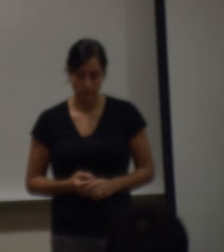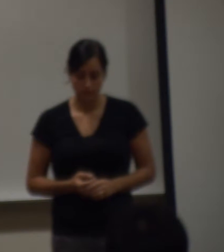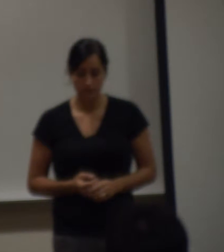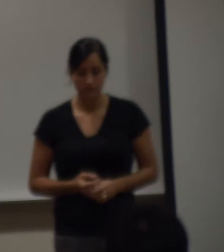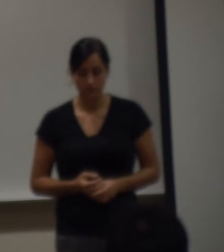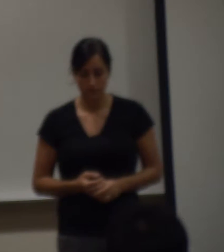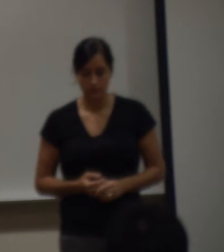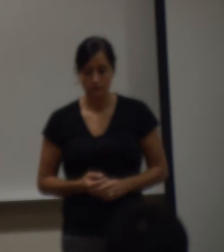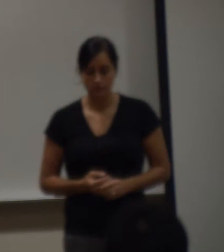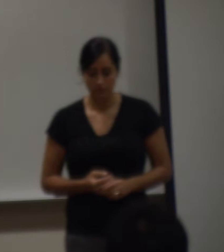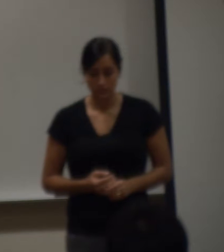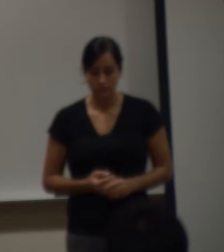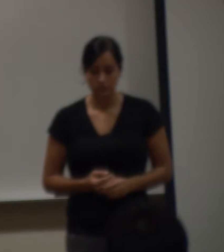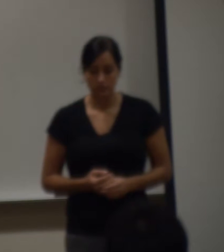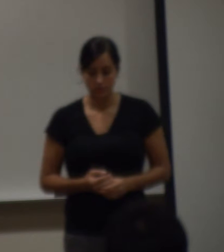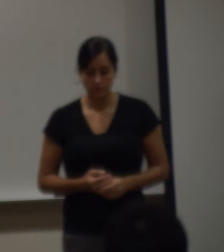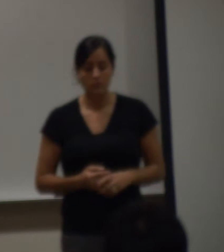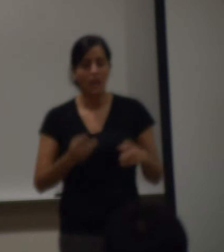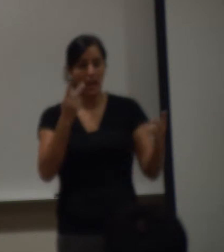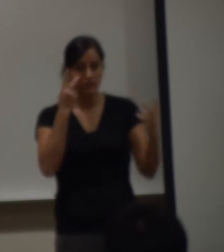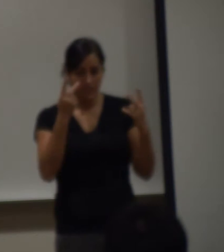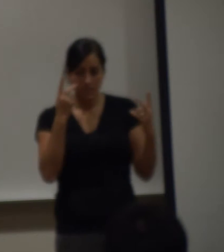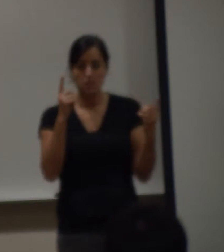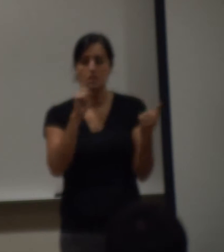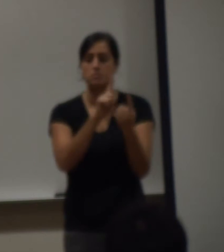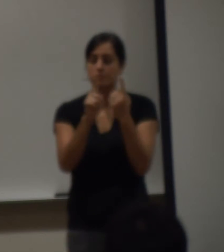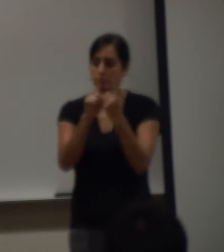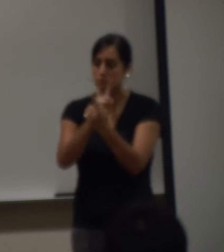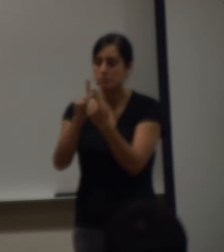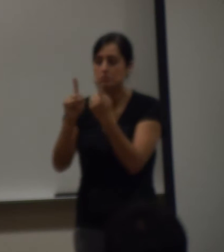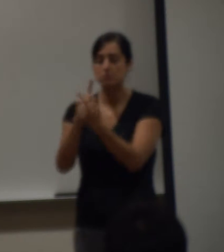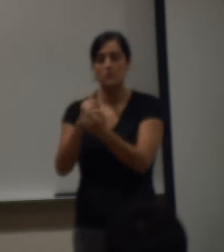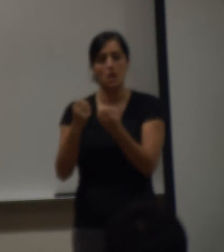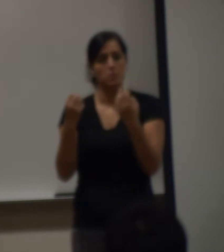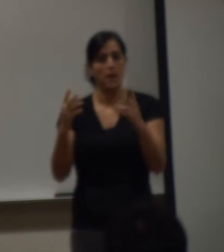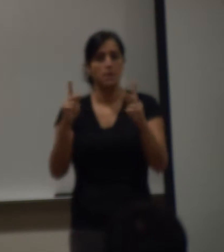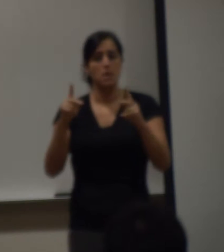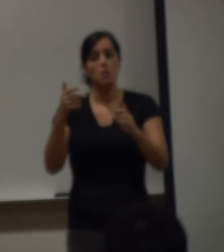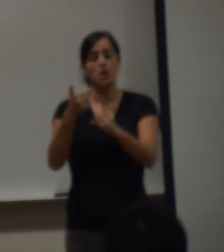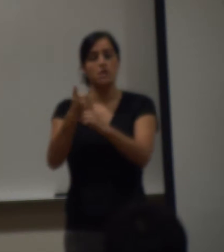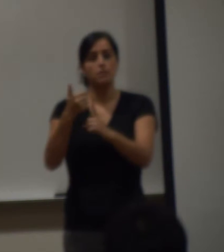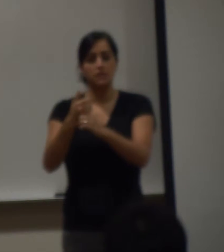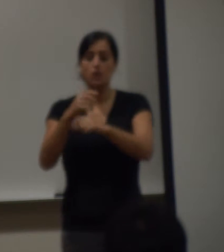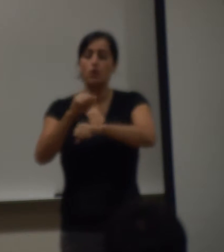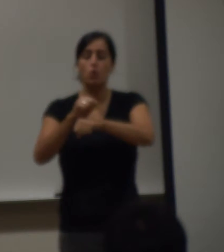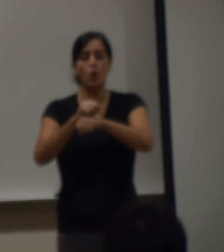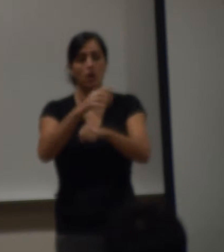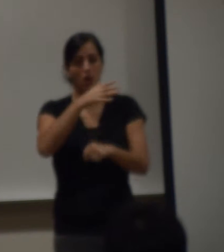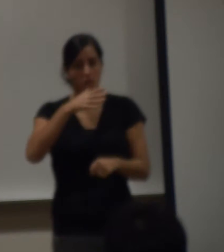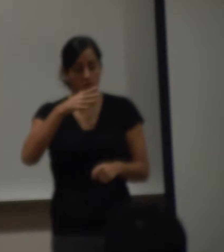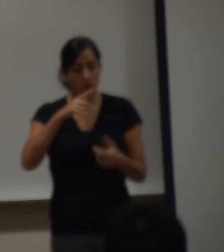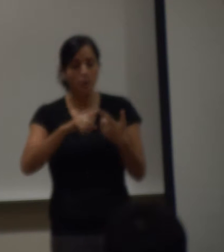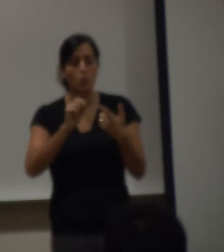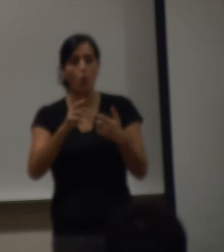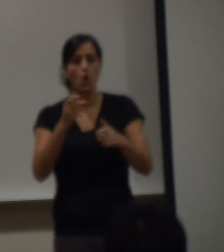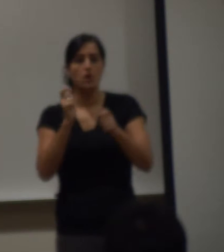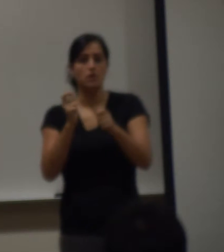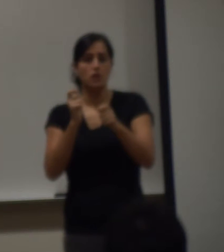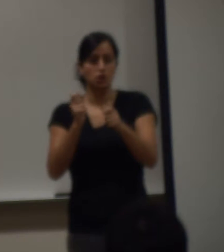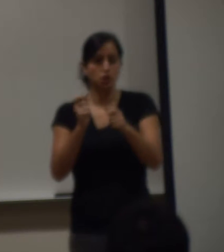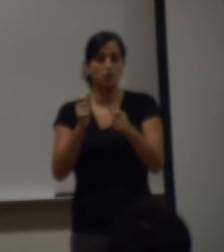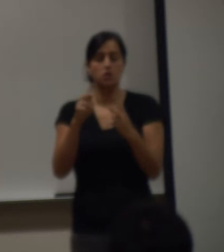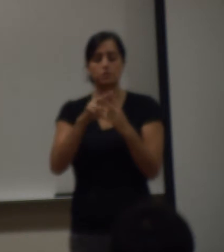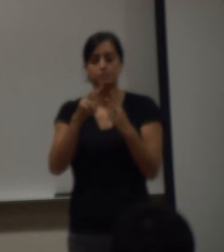living by working on farms or working on the sea, fishing. And